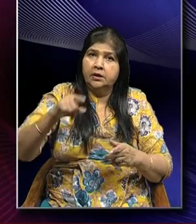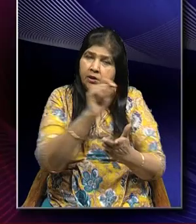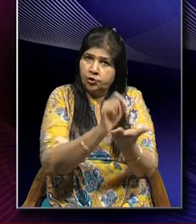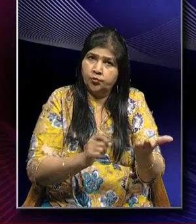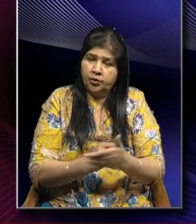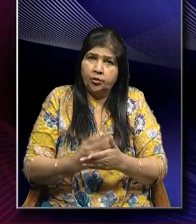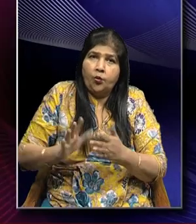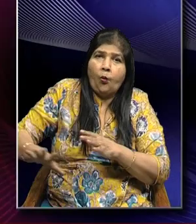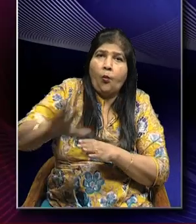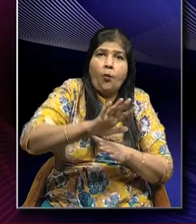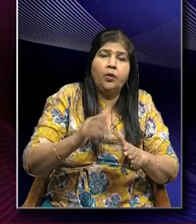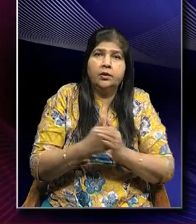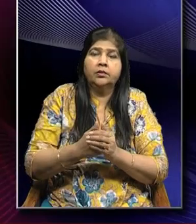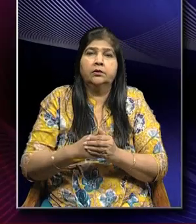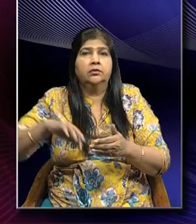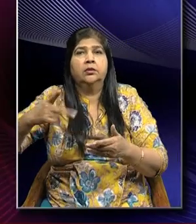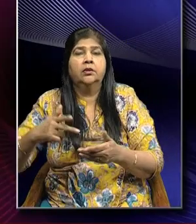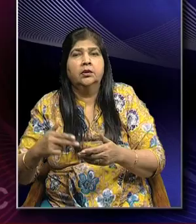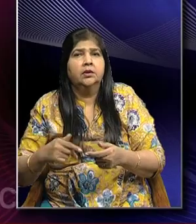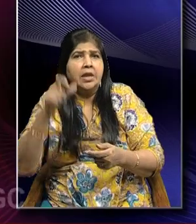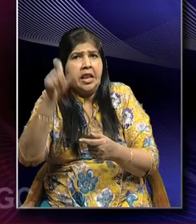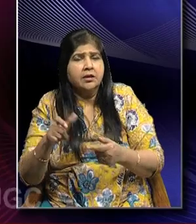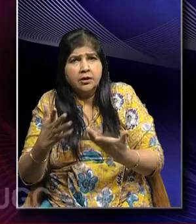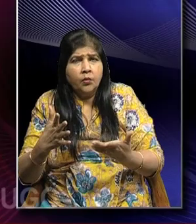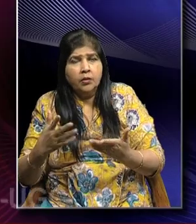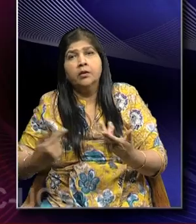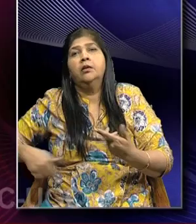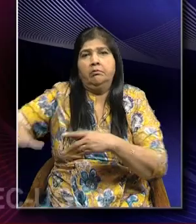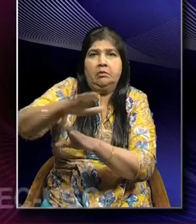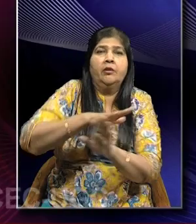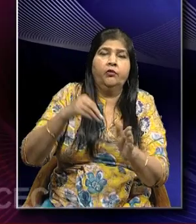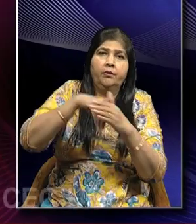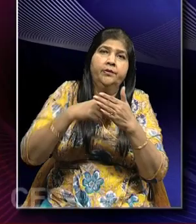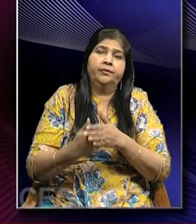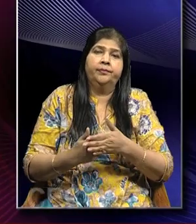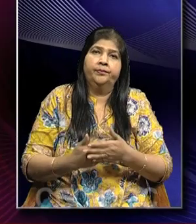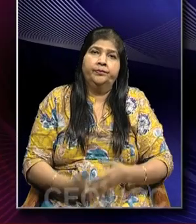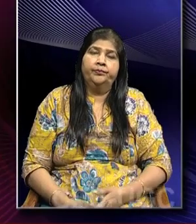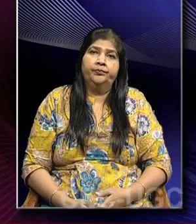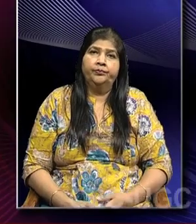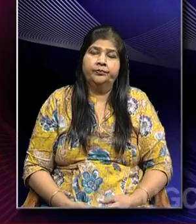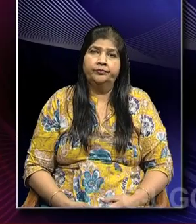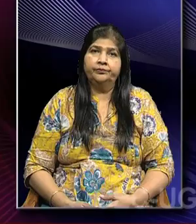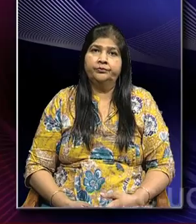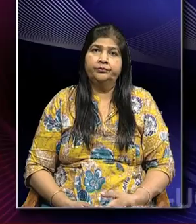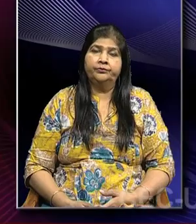reporting initiatives to unlisted entities as well, the companies which are not listed in any of the stock